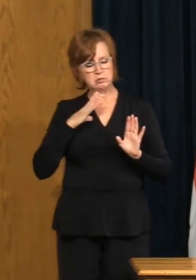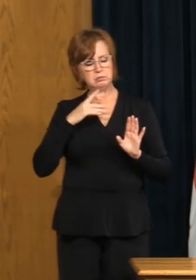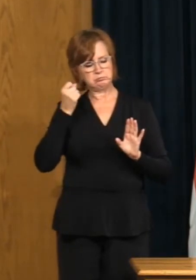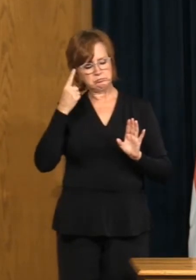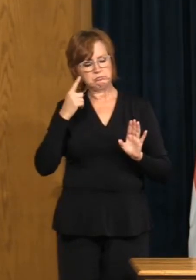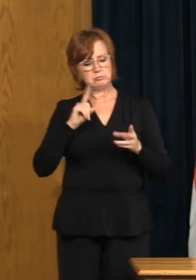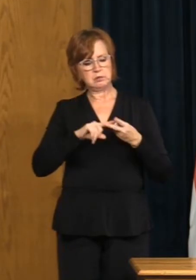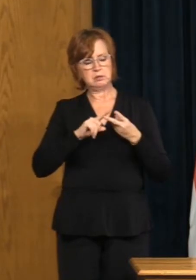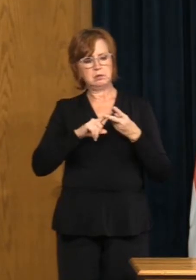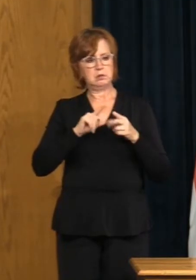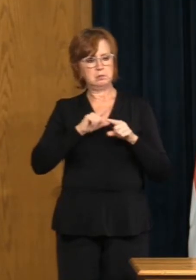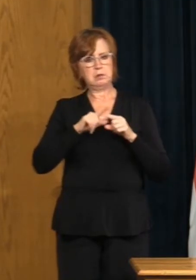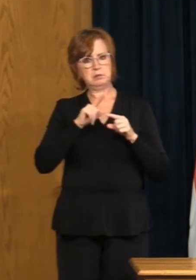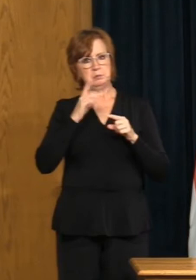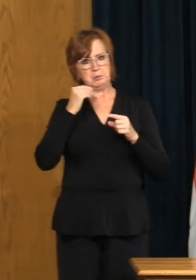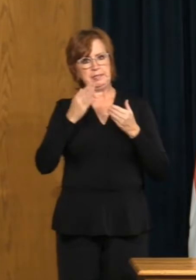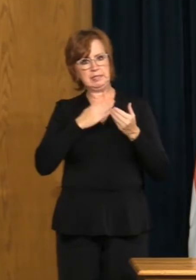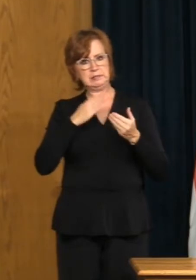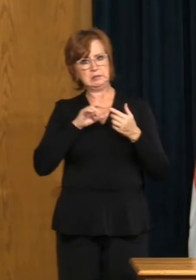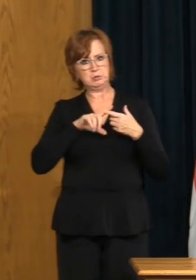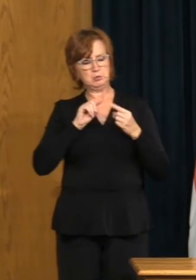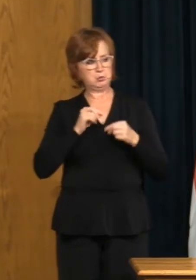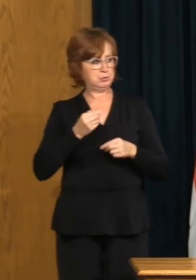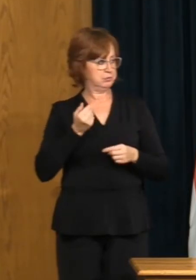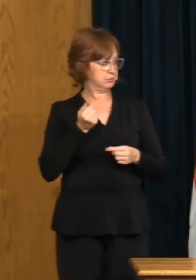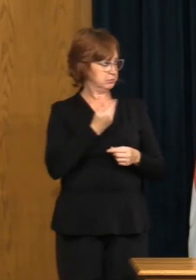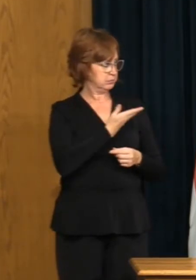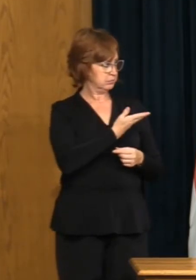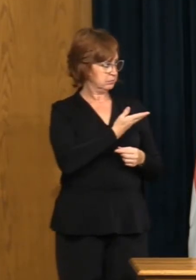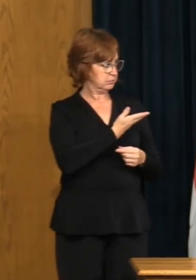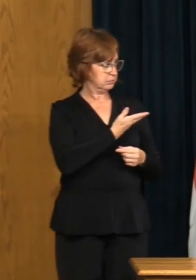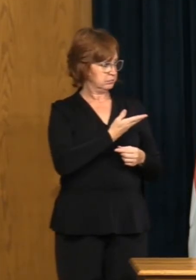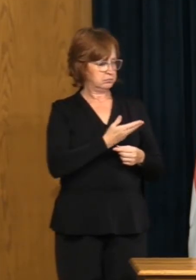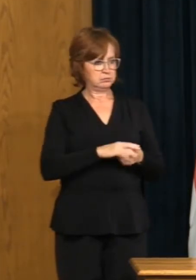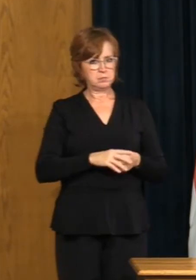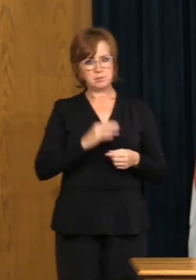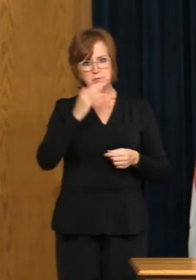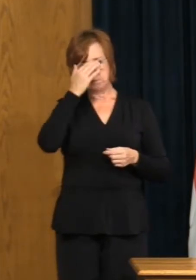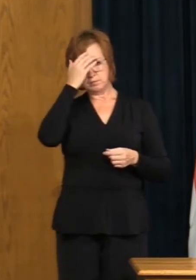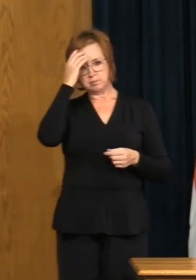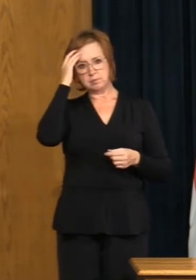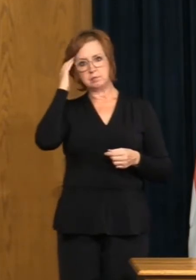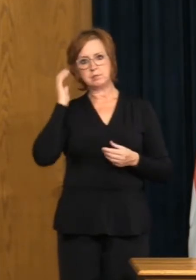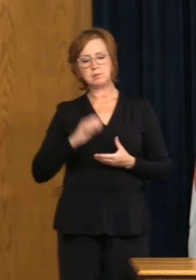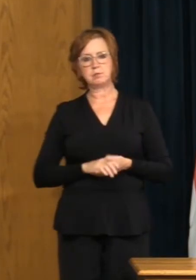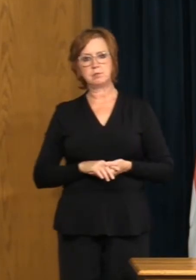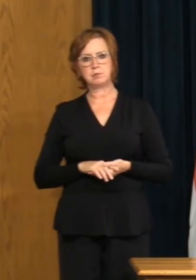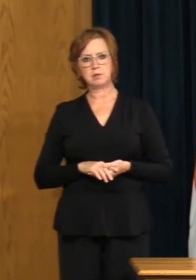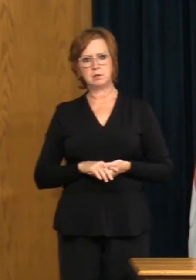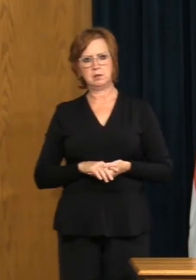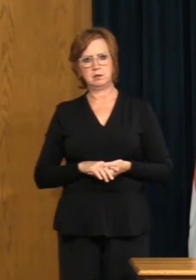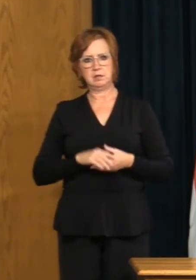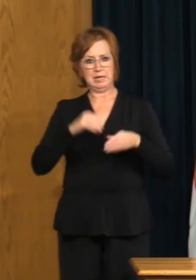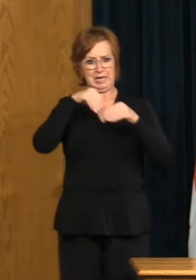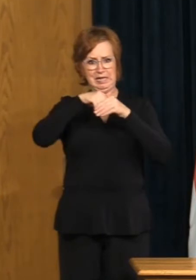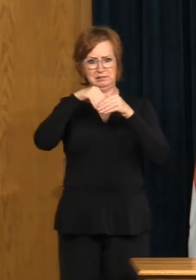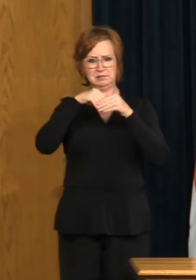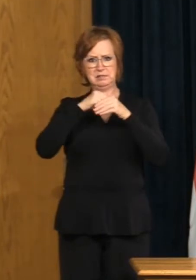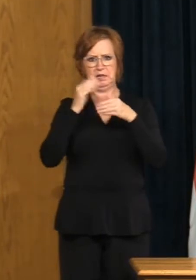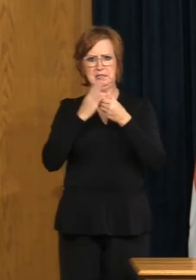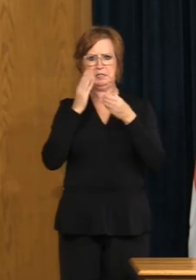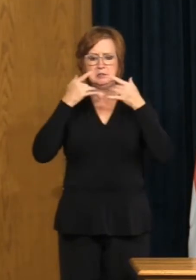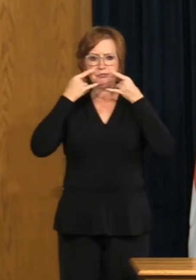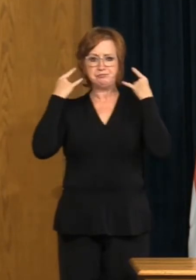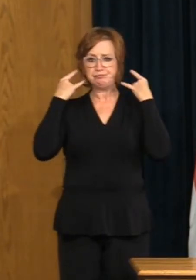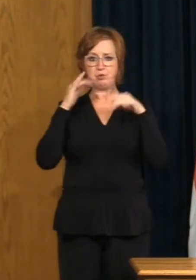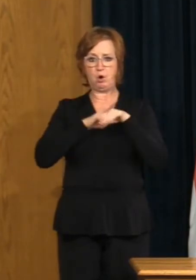it on, and when you're indoors in a public place, and then afterwards you take it off. So it's a simple act